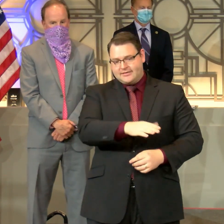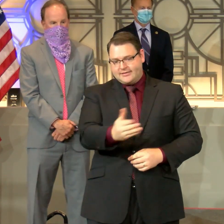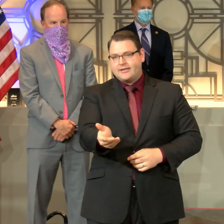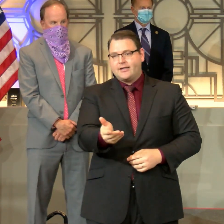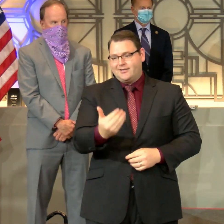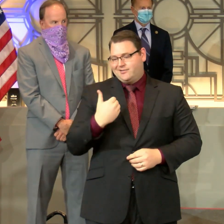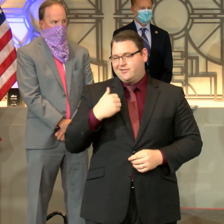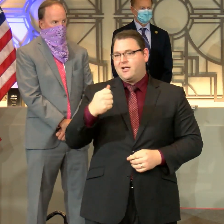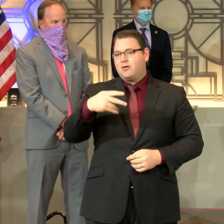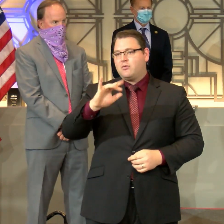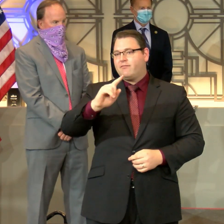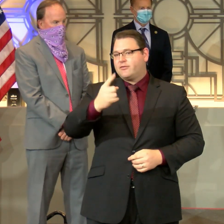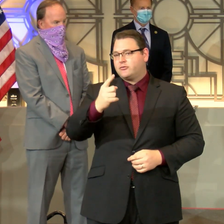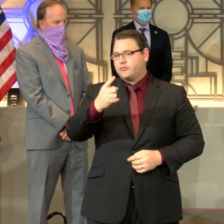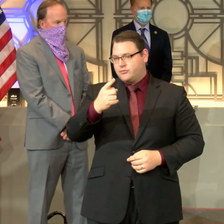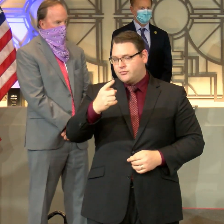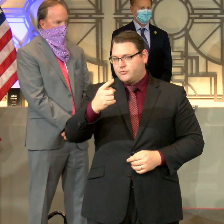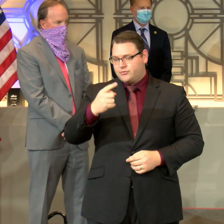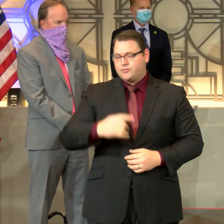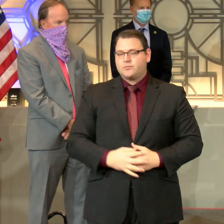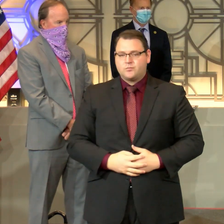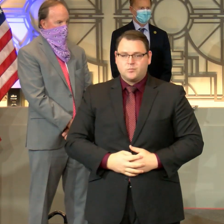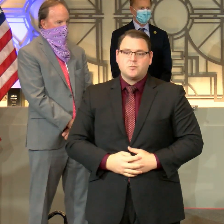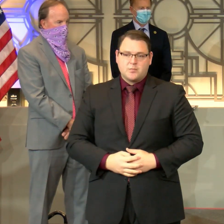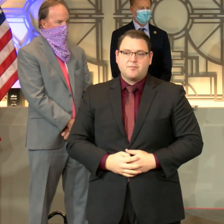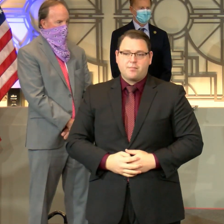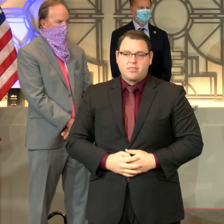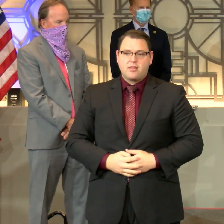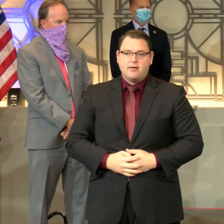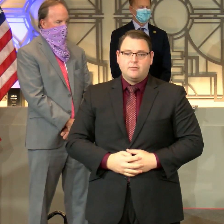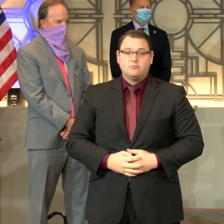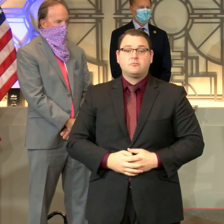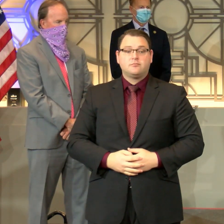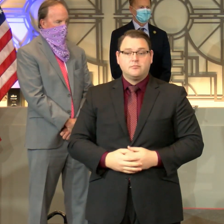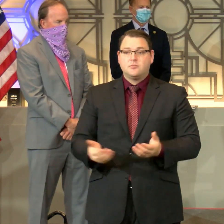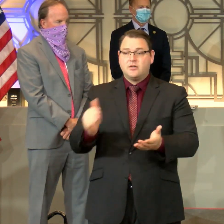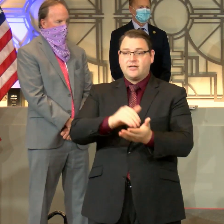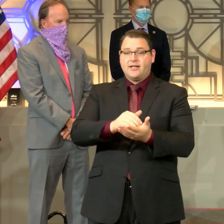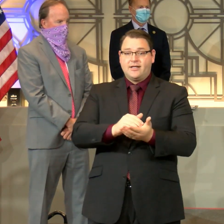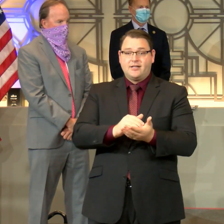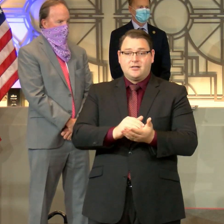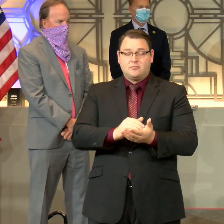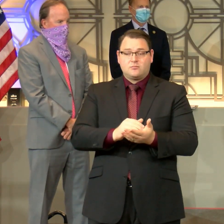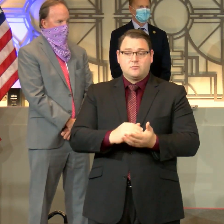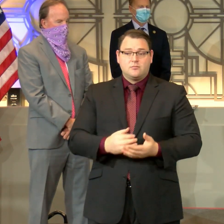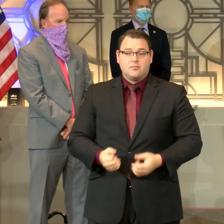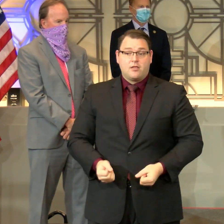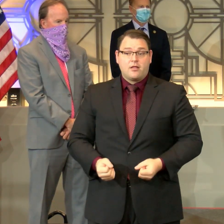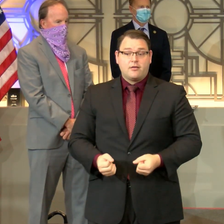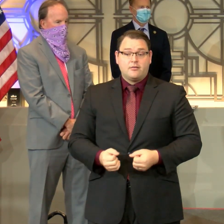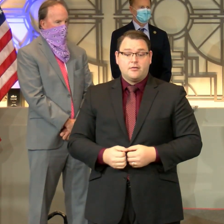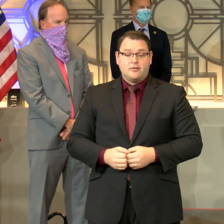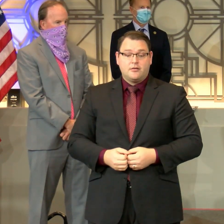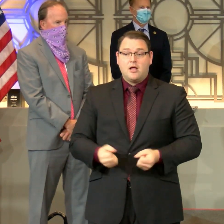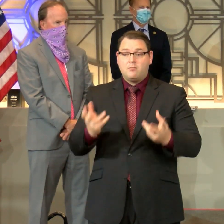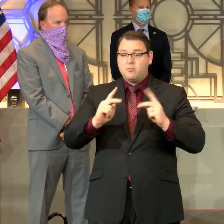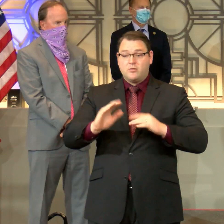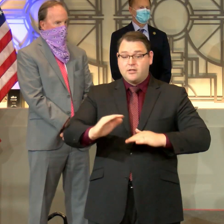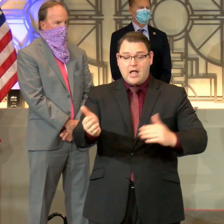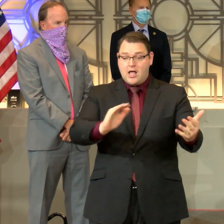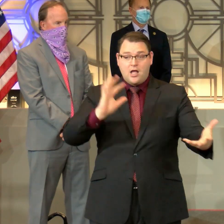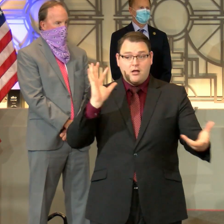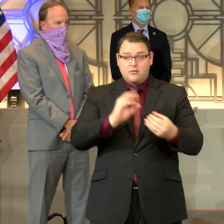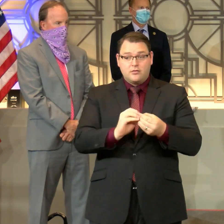the 1st of this year. So again, that brings our number of people who have died as a result